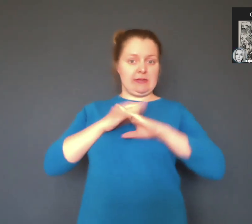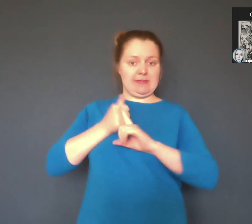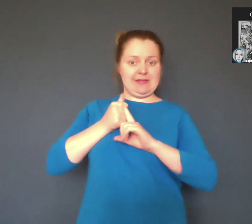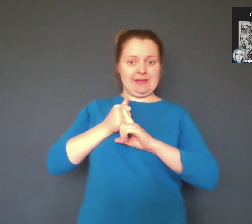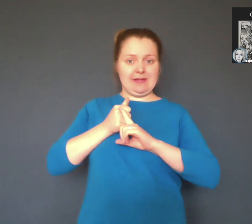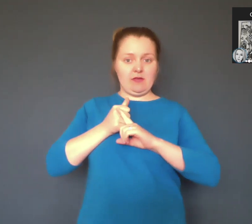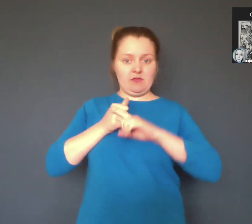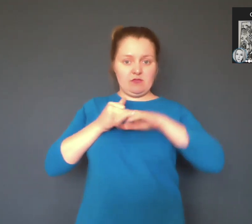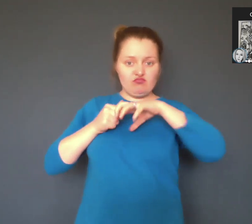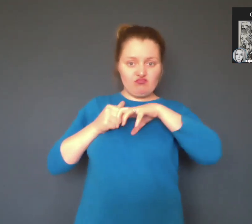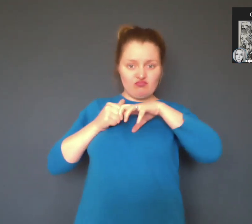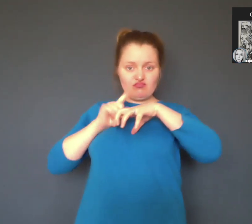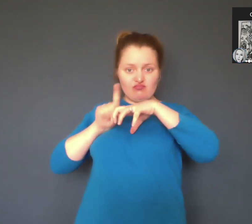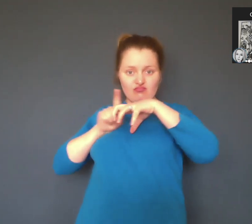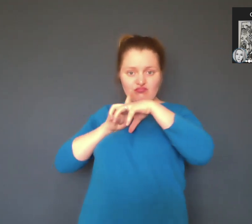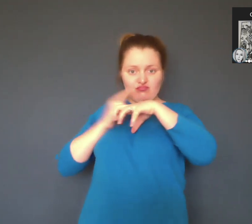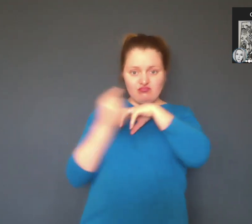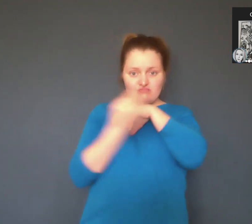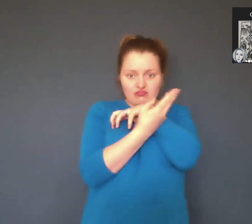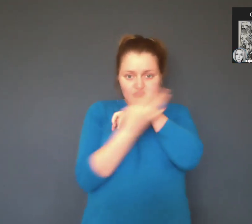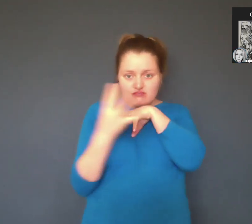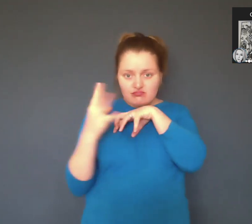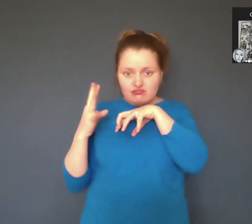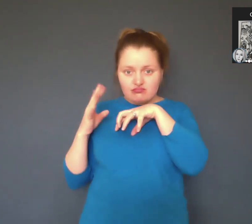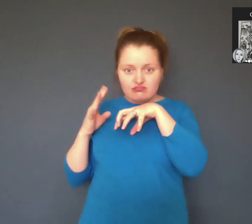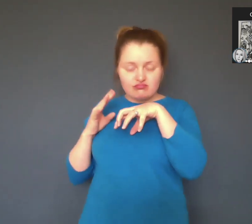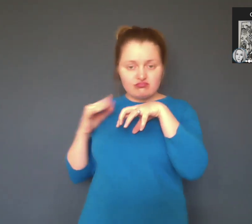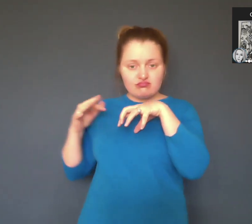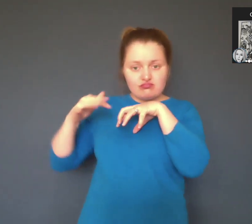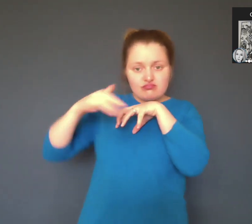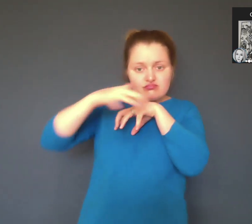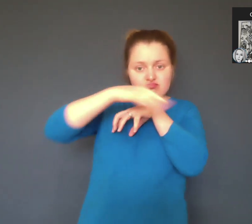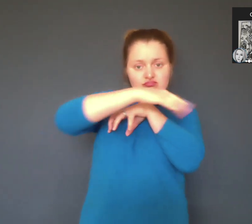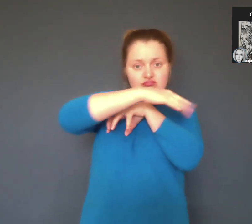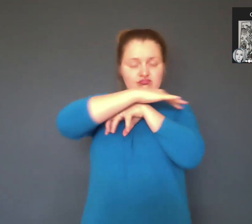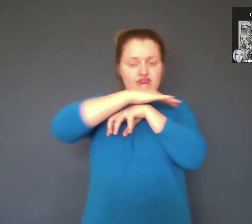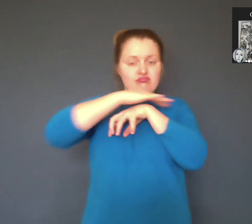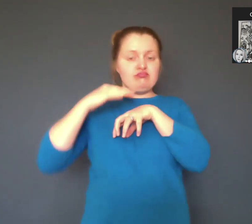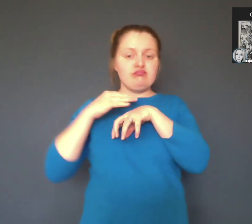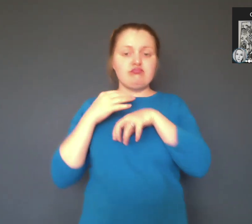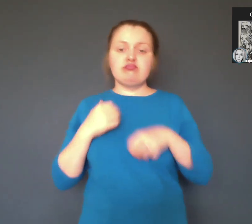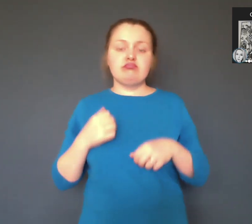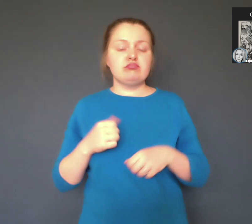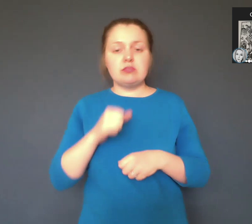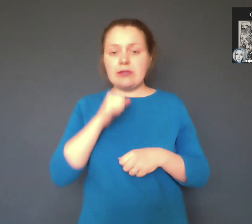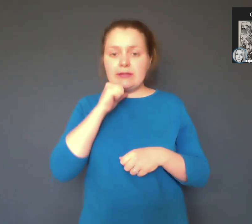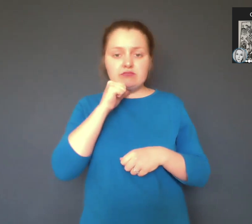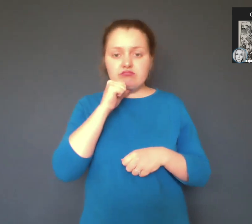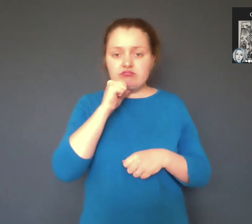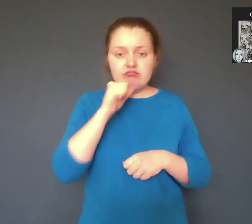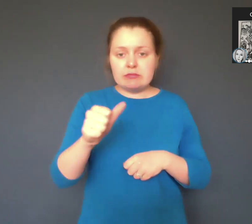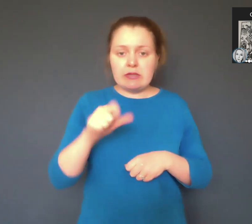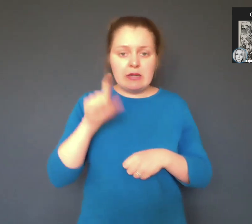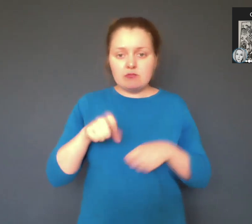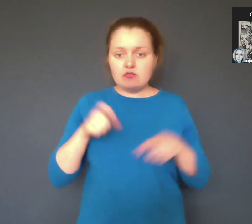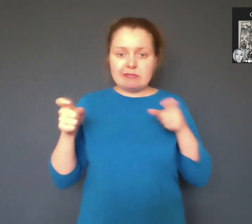and unwitting prisoners to replace Harvey and Wendell. It seems his evil would go on undiscovered and